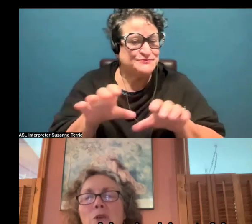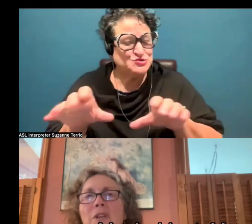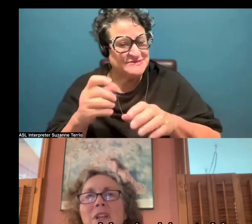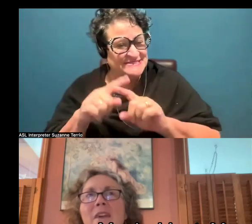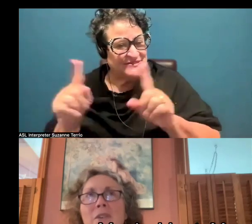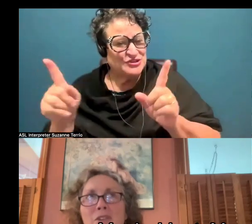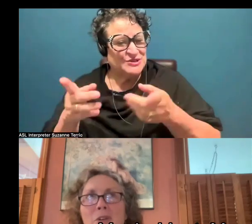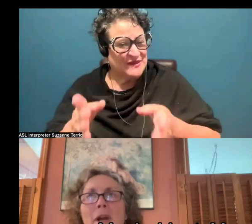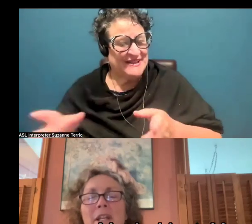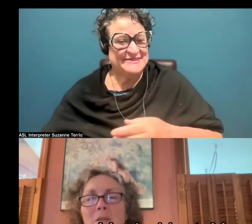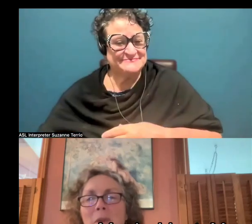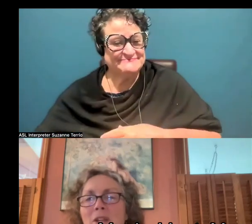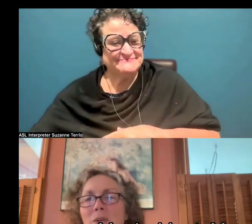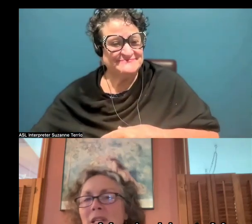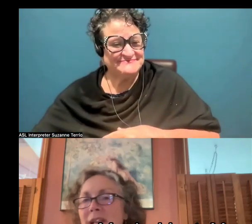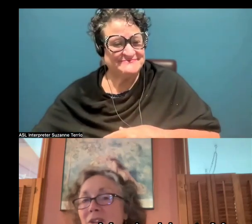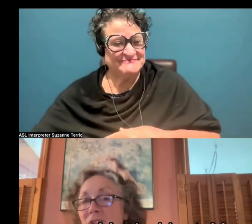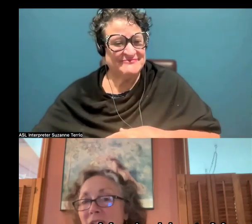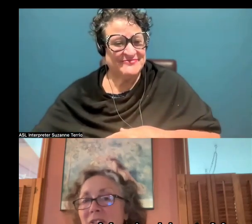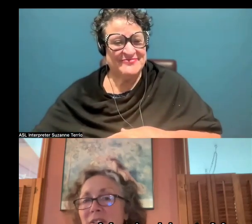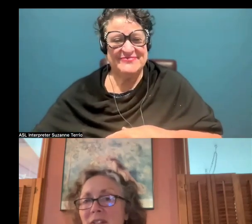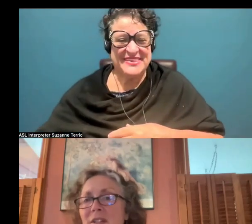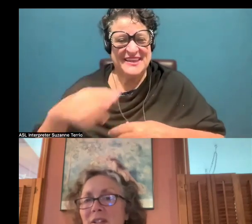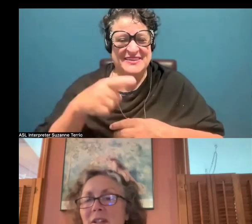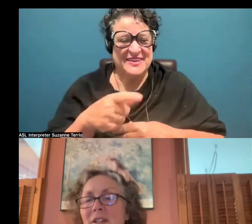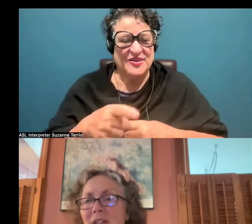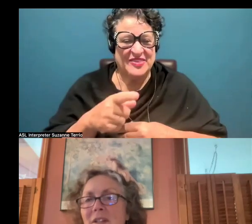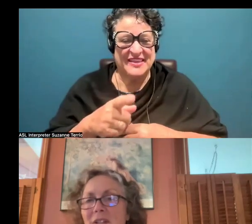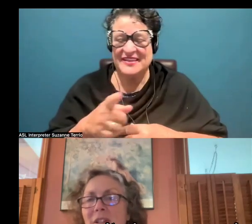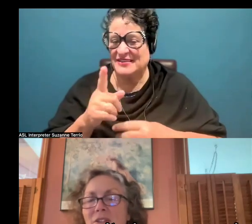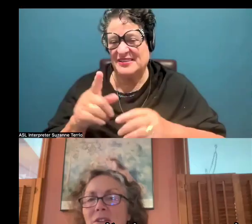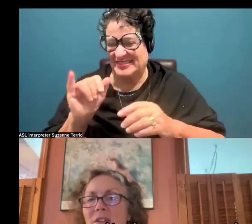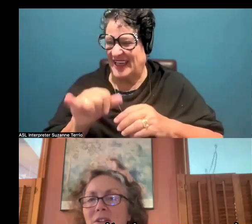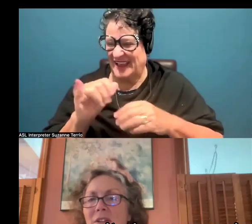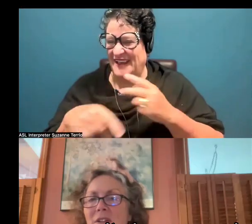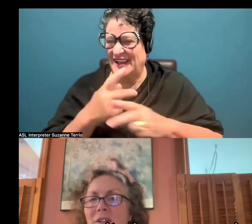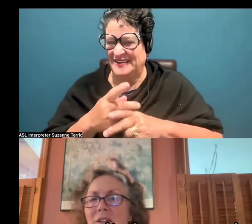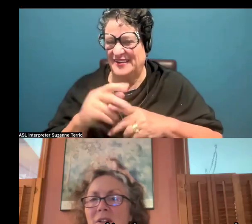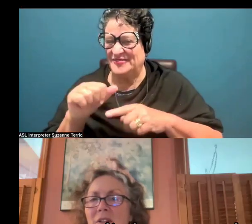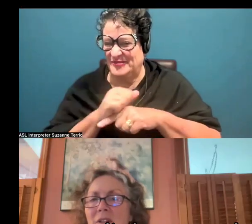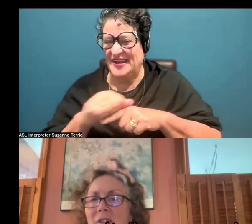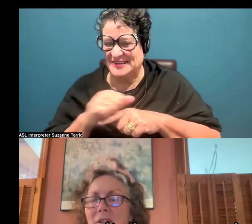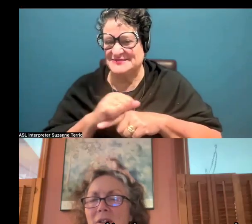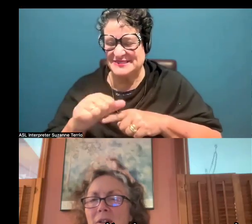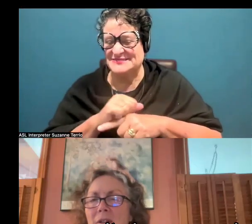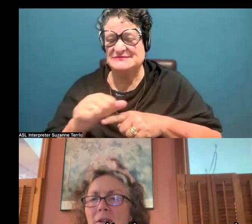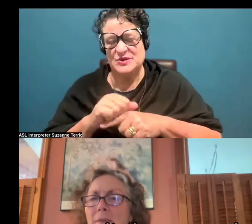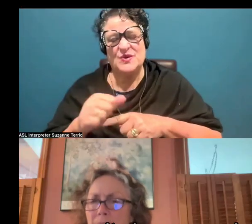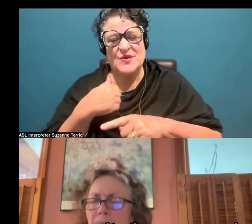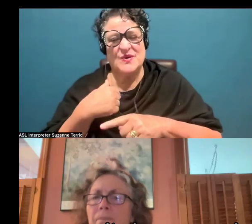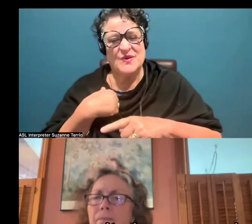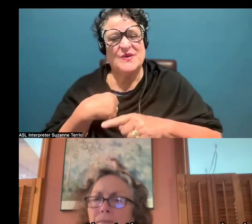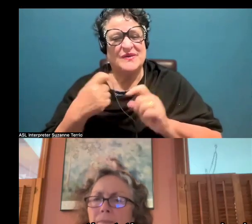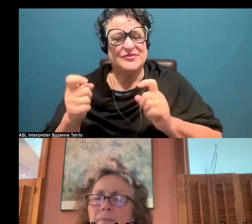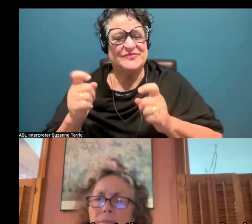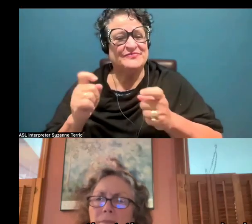So yeah, it just dive into your writing by doing these exercises. yeah, yeah. It gives me a chance to really like interrogate what I'm doing